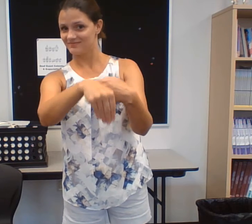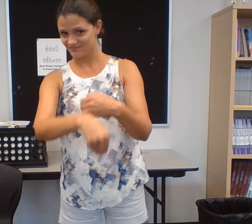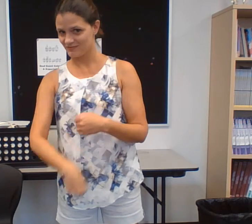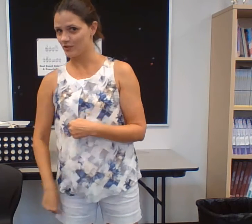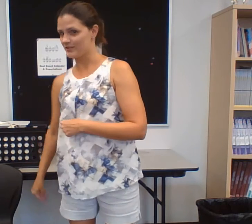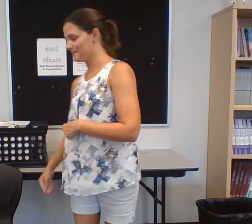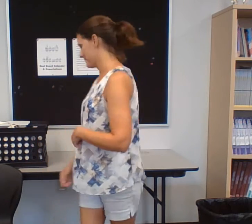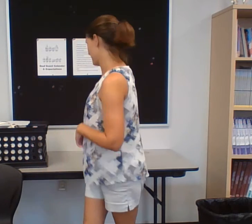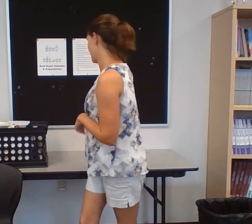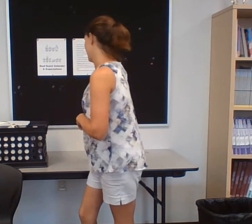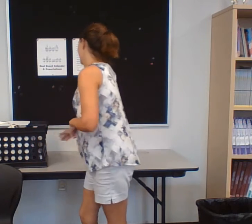Good.